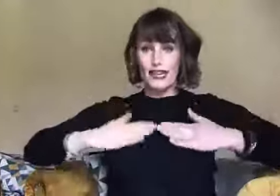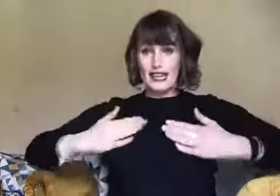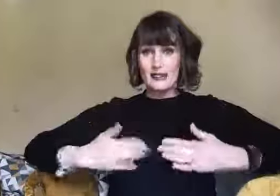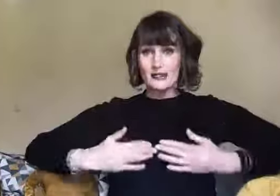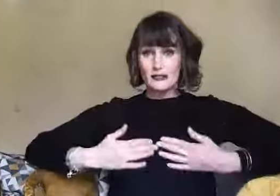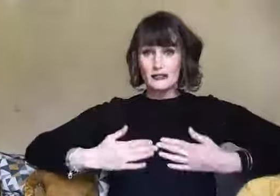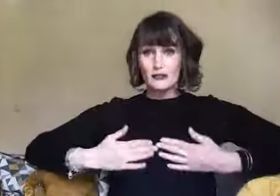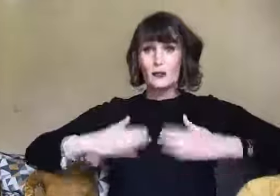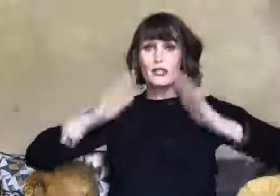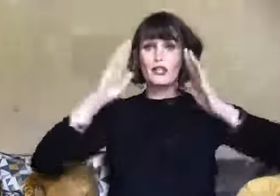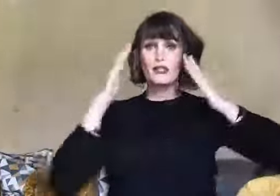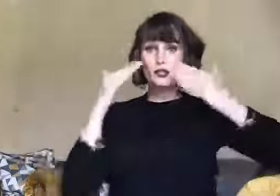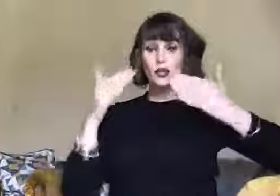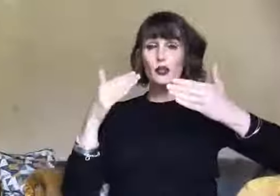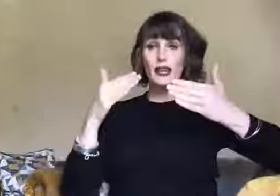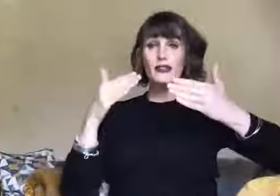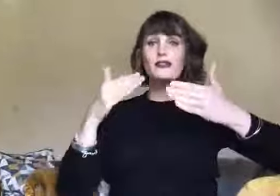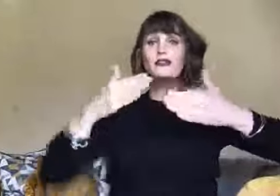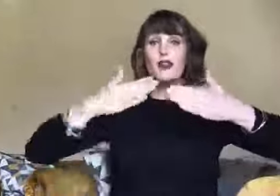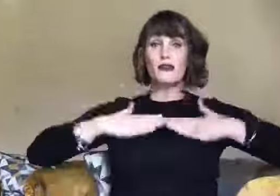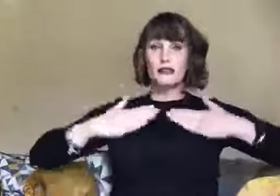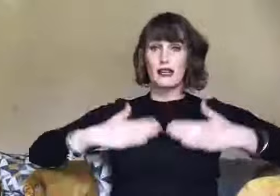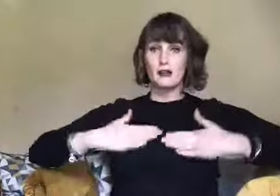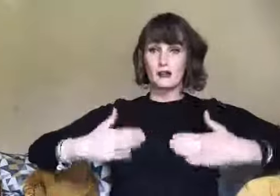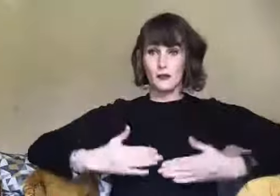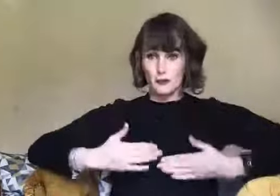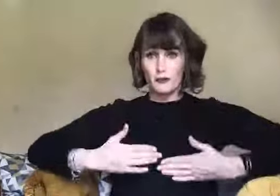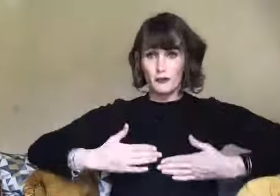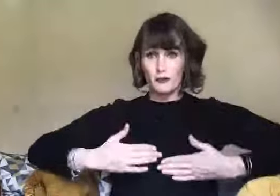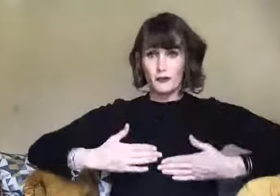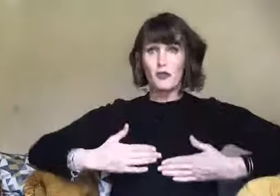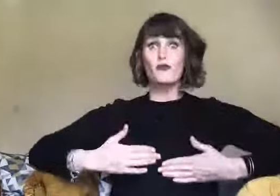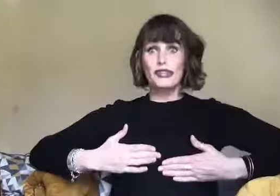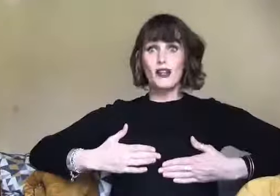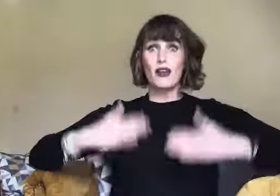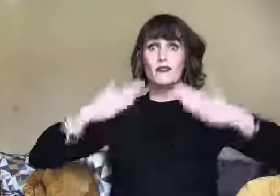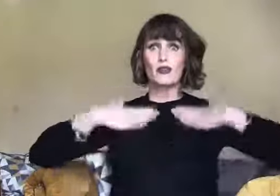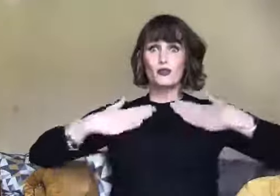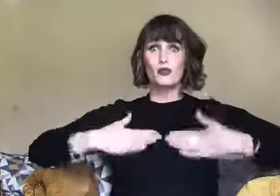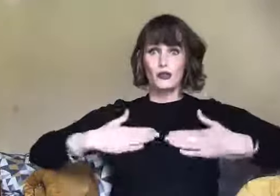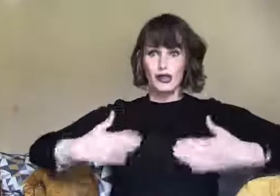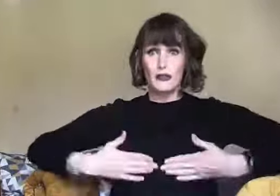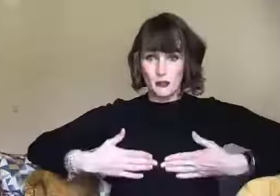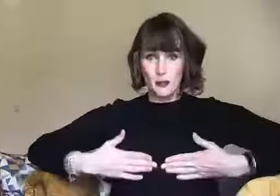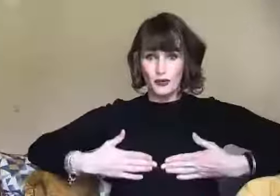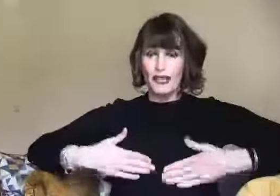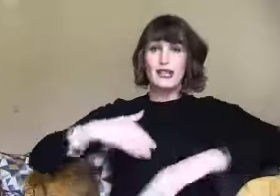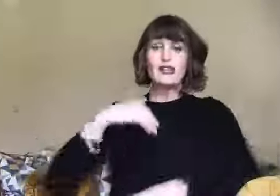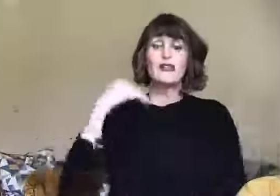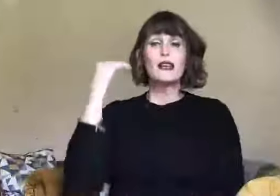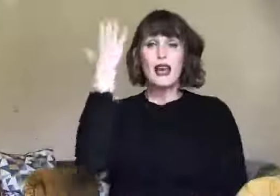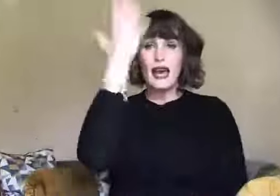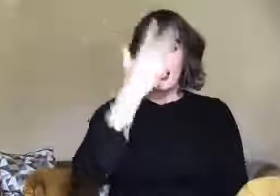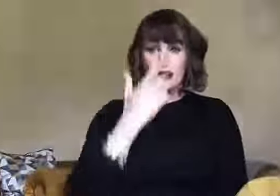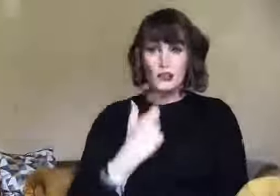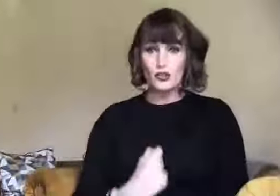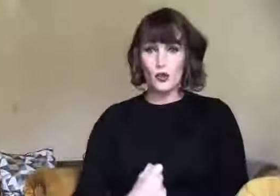body, which is 2 hands coming down 3 times on your body, and